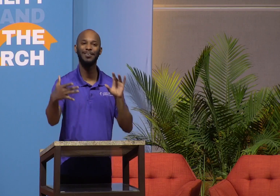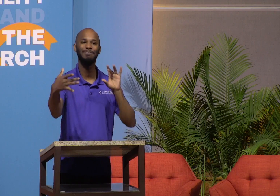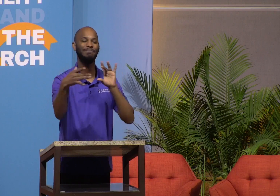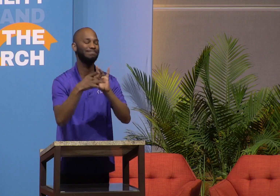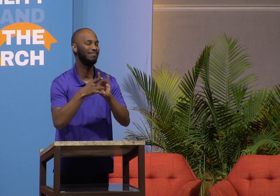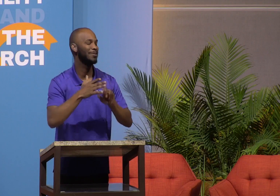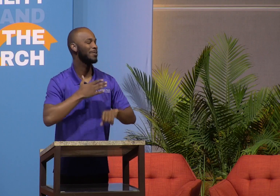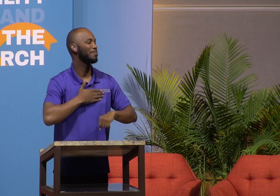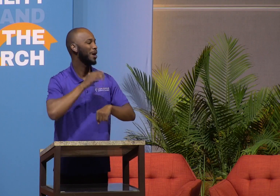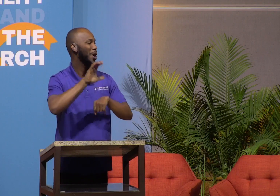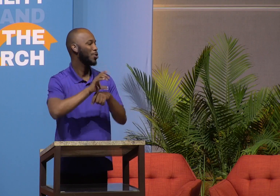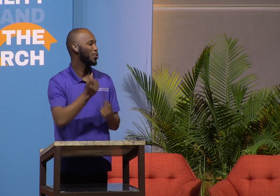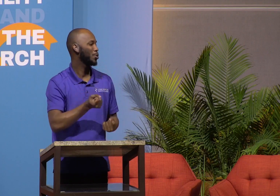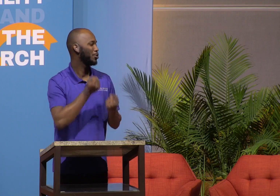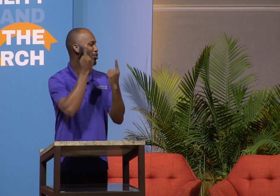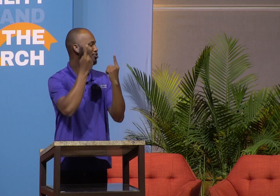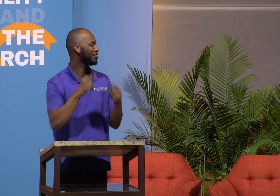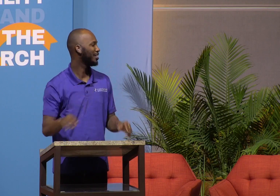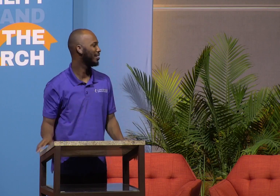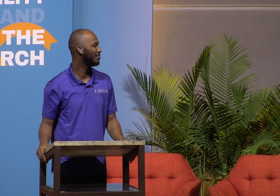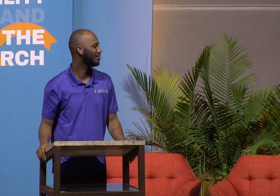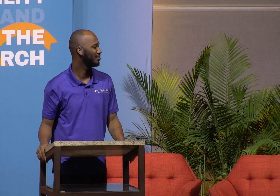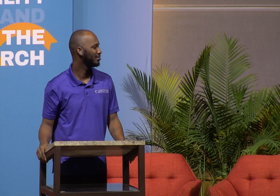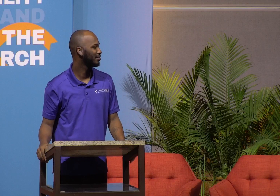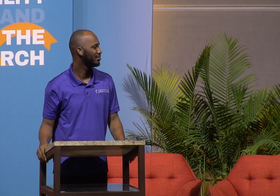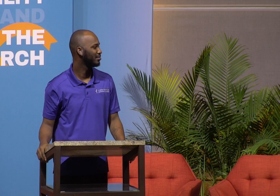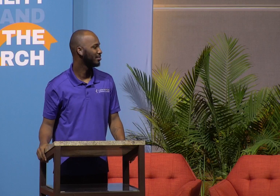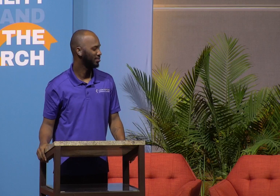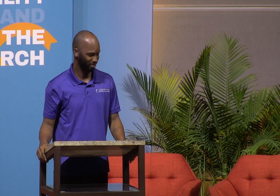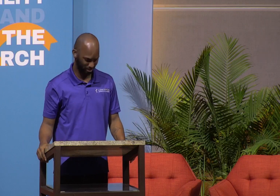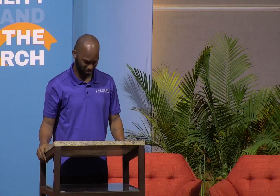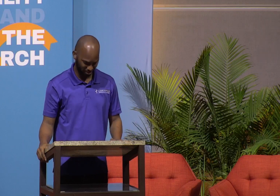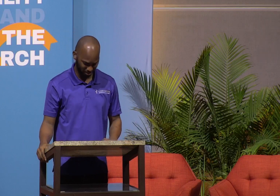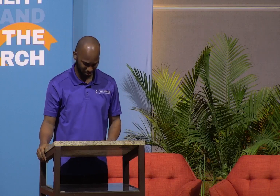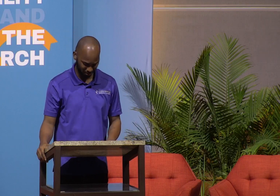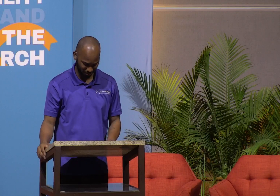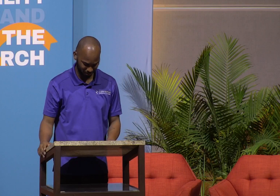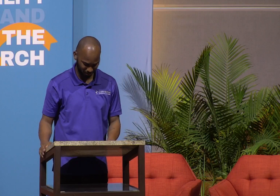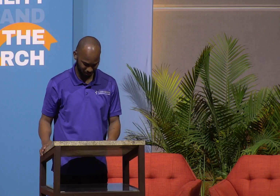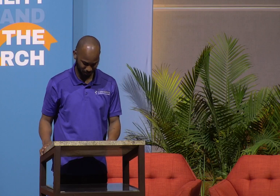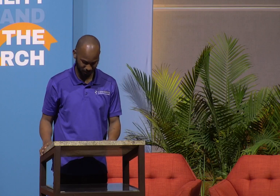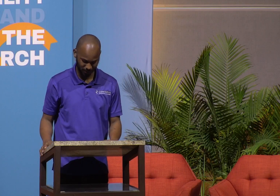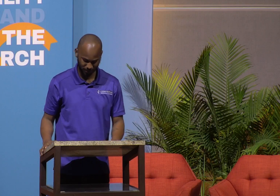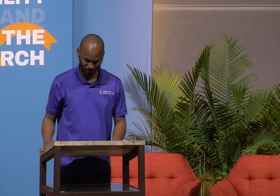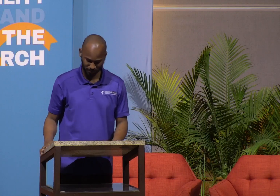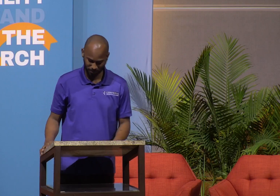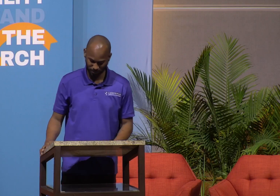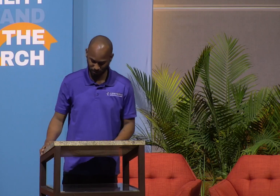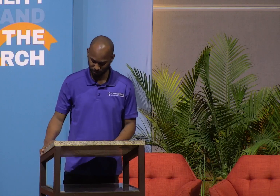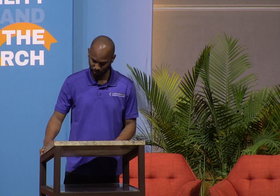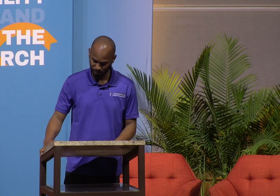to burden those individuals that need these services. We should create this a